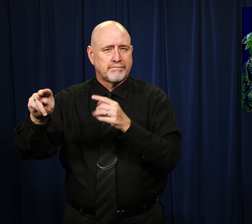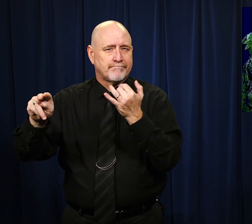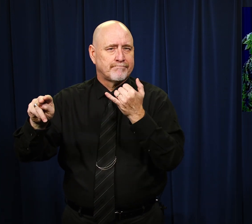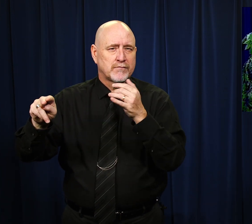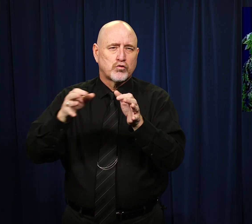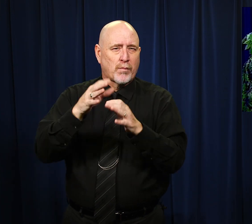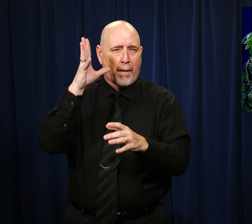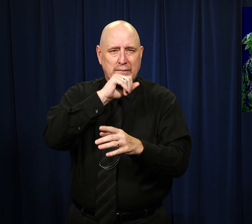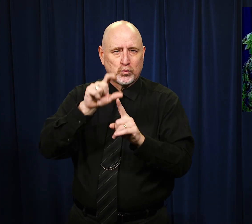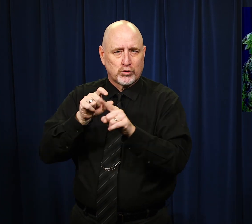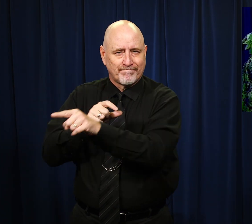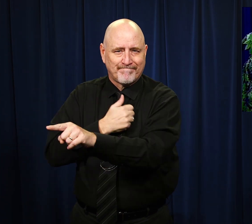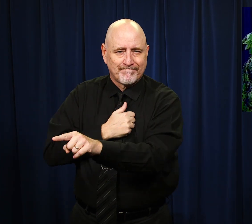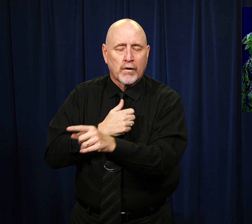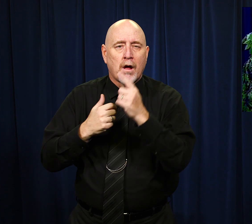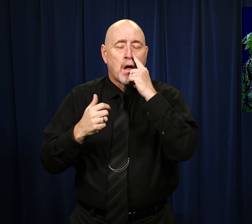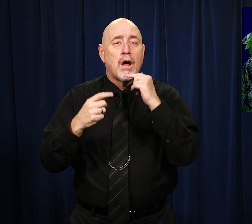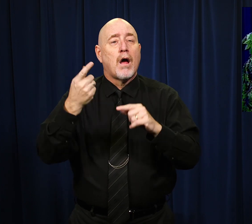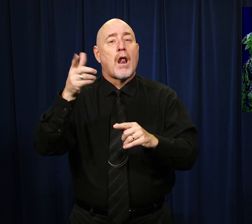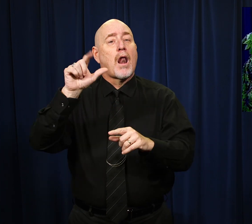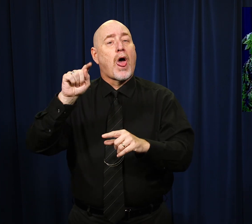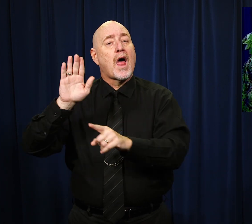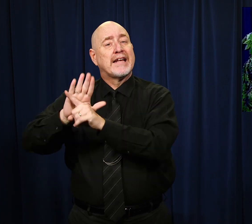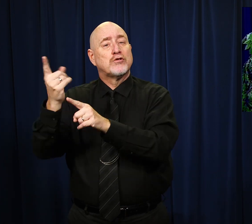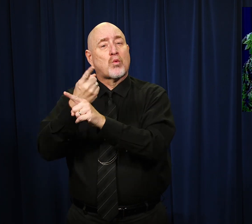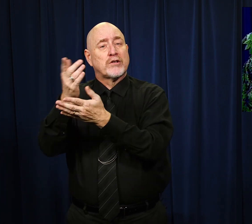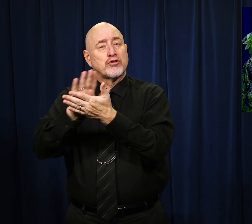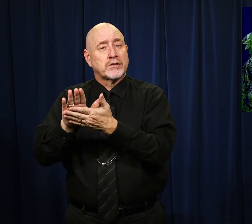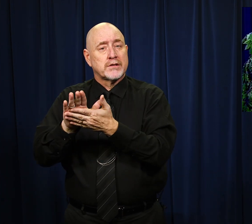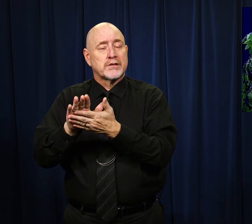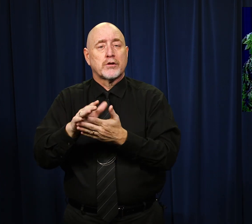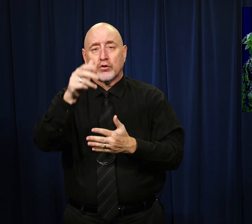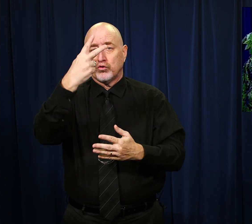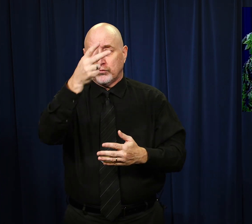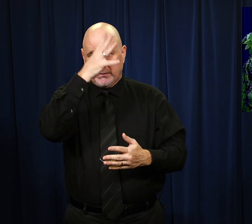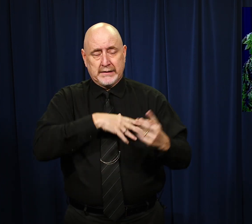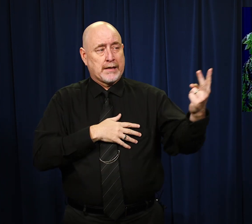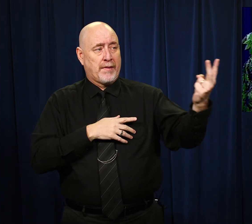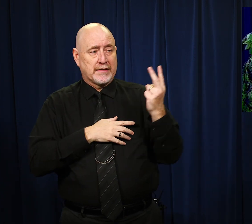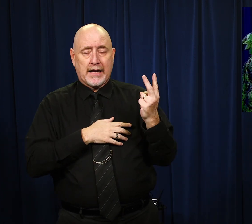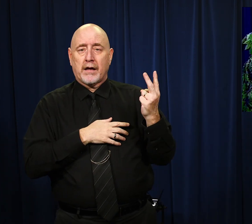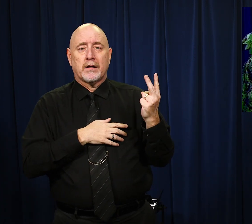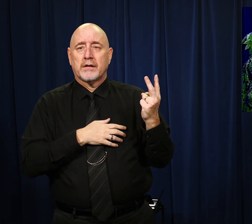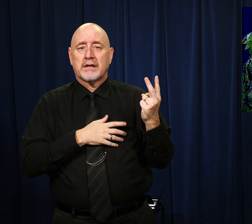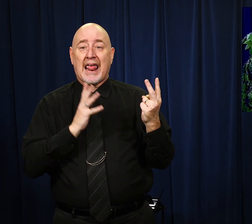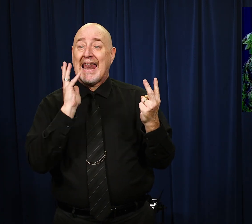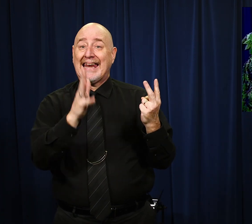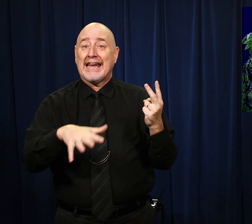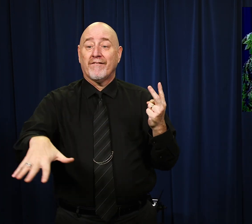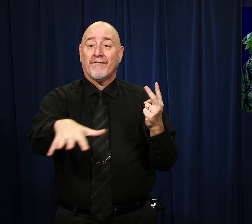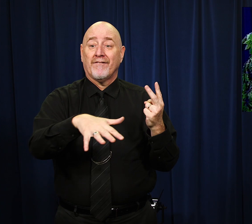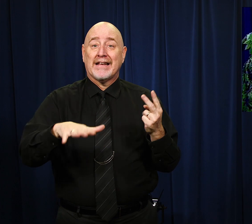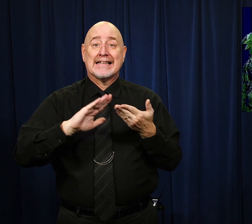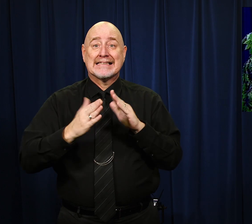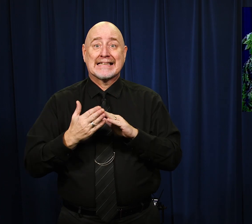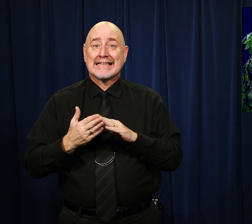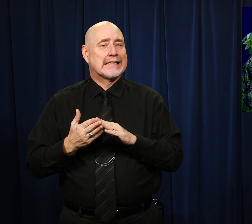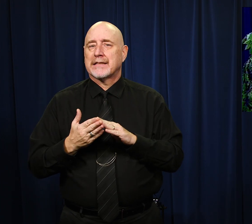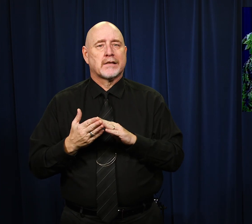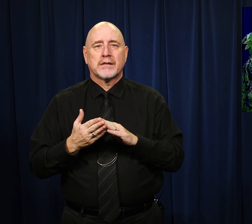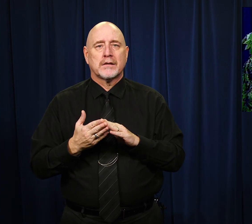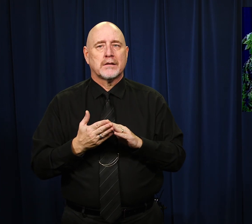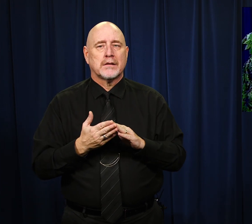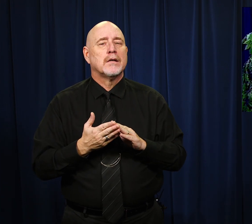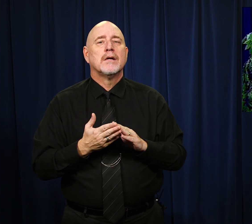Again, as I mentioned before, we see the righteousness of Lot now. These two men come into the town, and he is not going to leave them in the streets. He's going